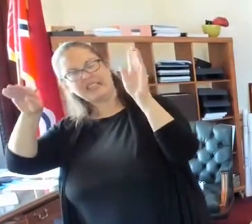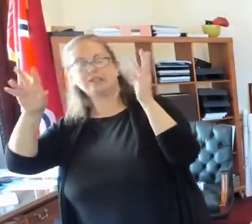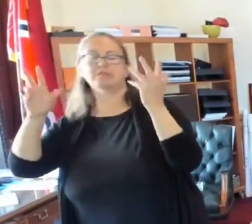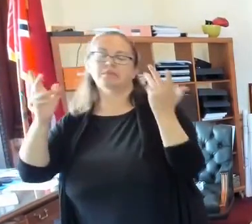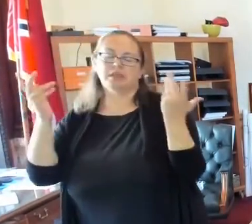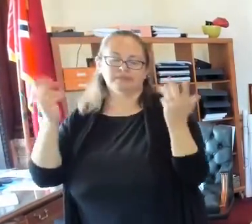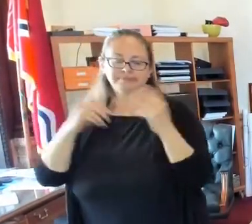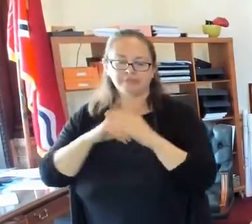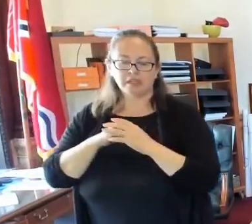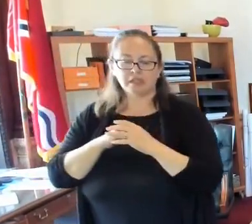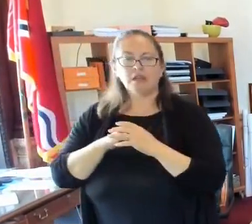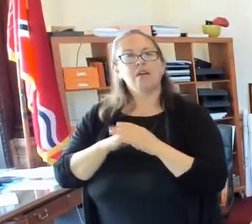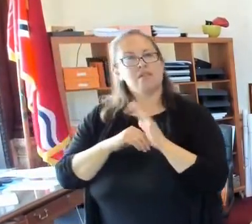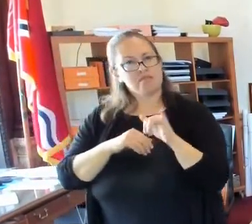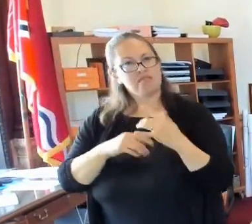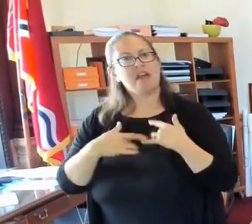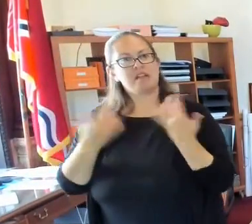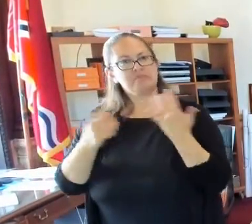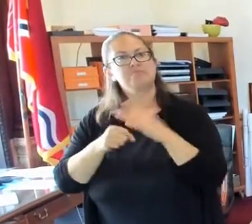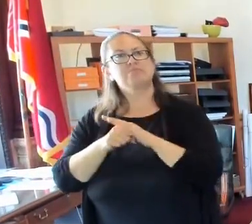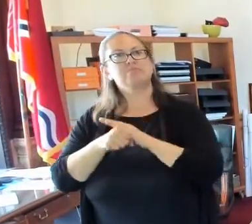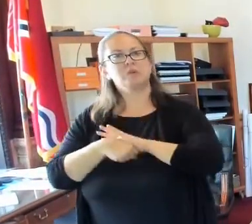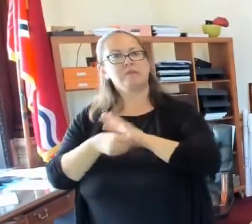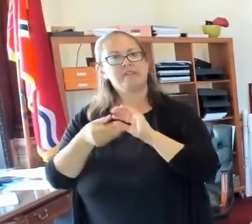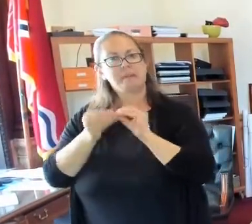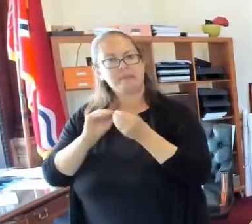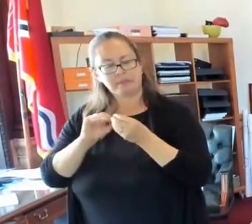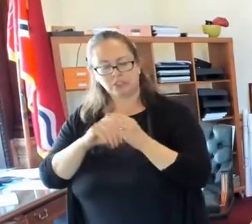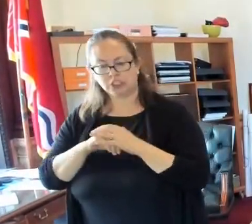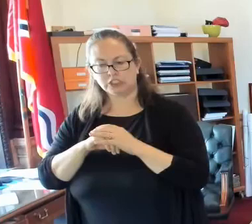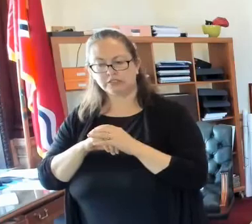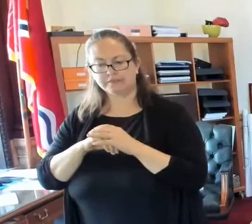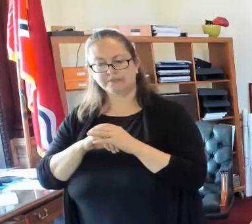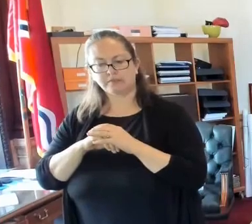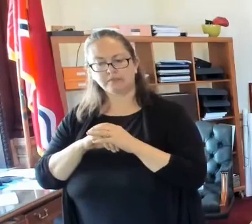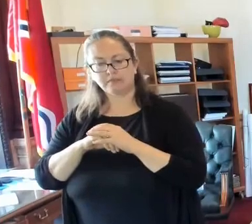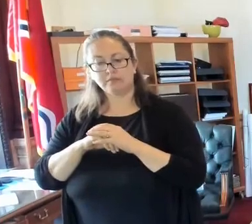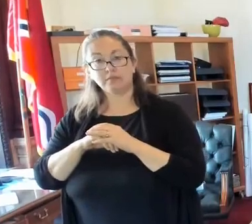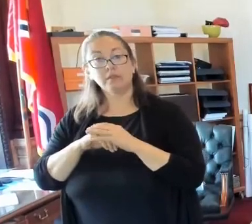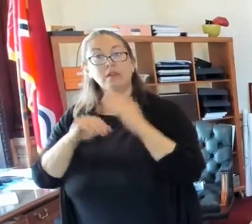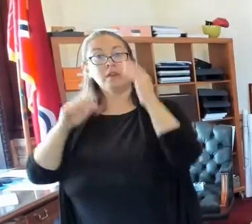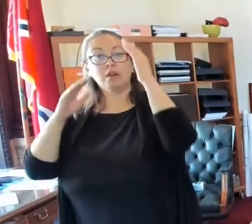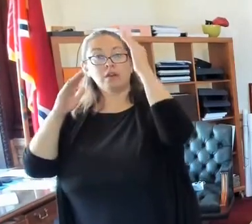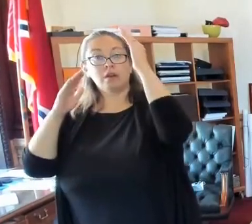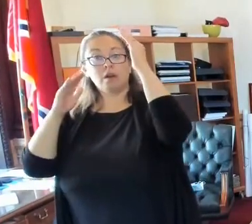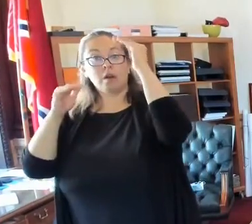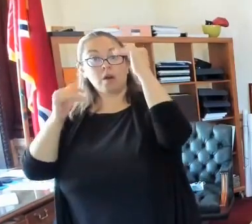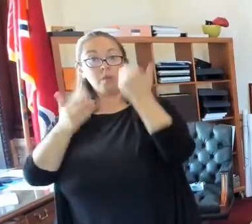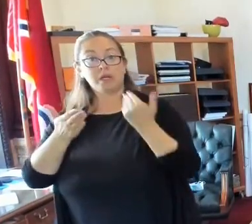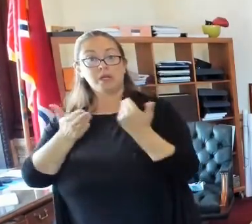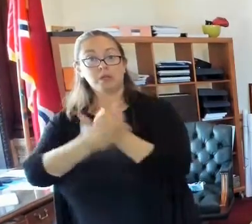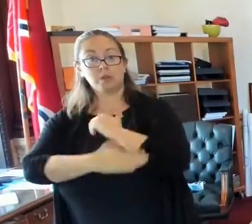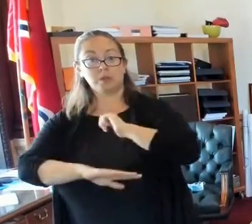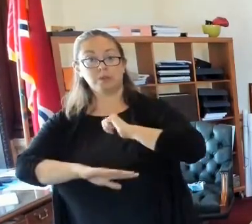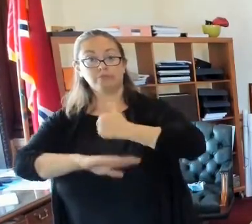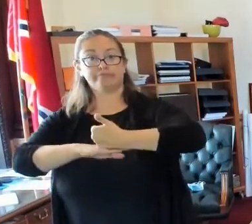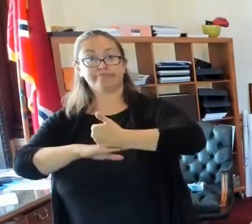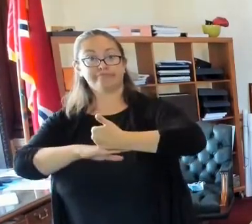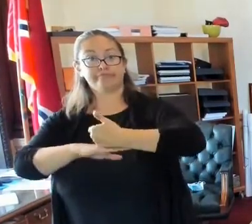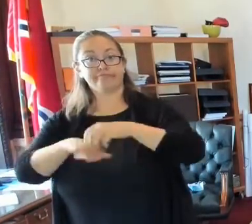COVID numbers. We are hoping that with some of the new measures that have been put in place with regard